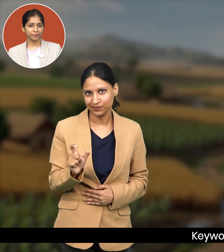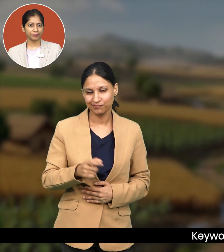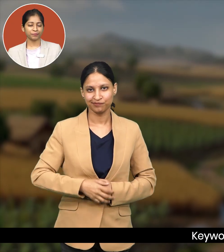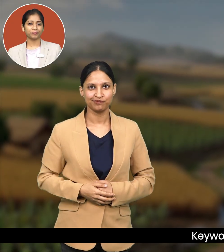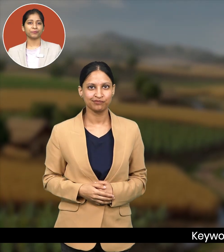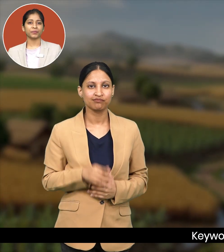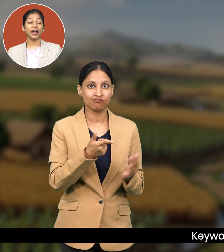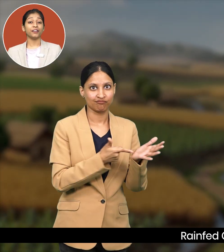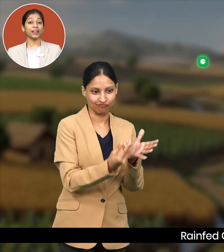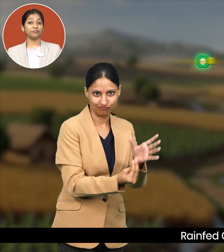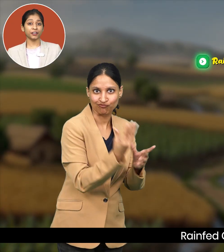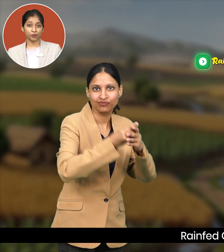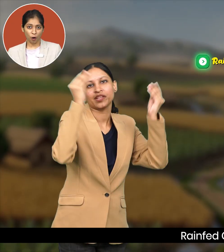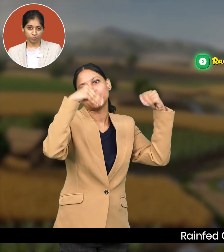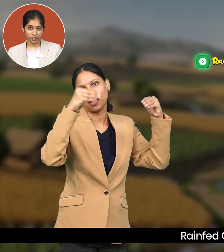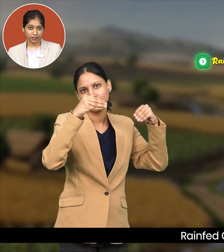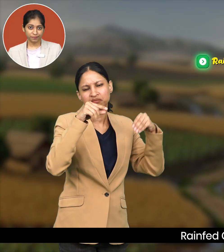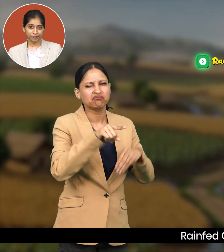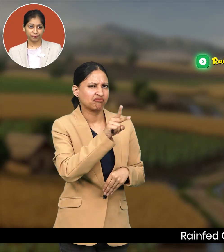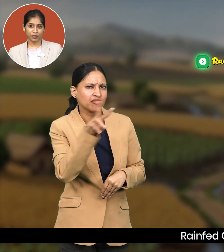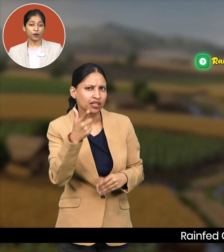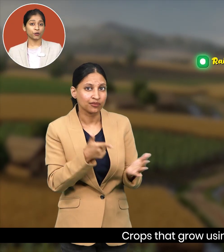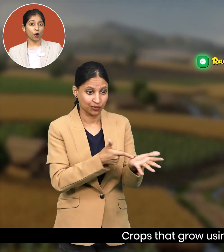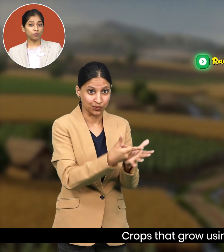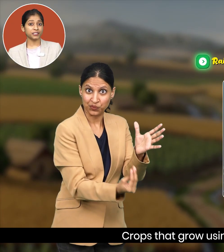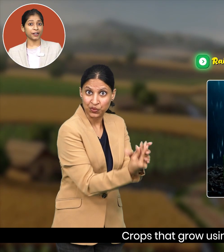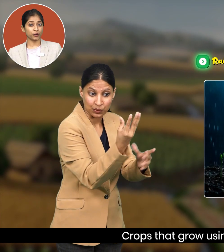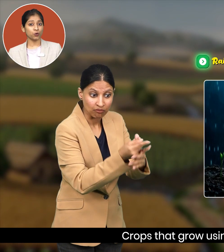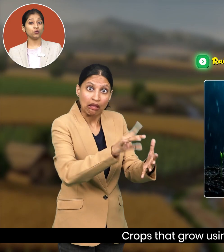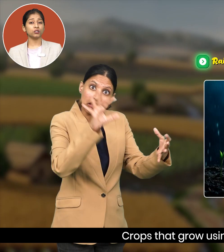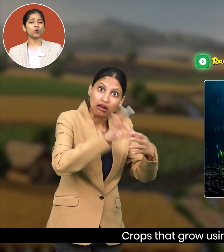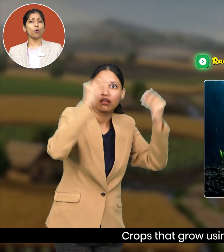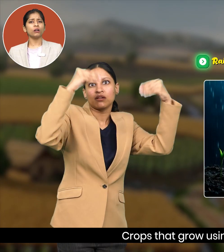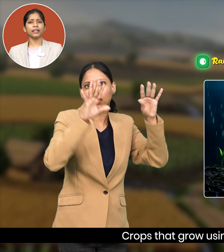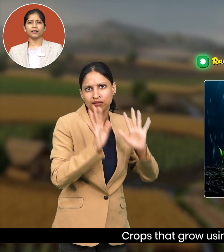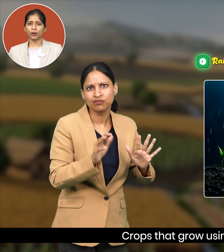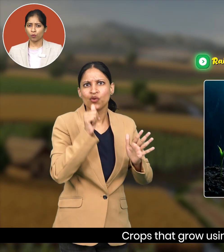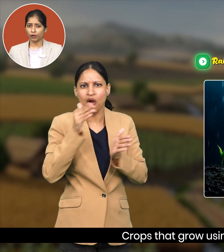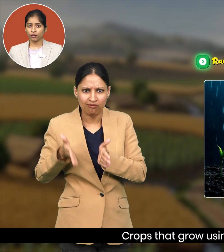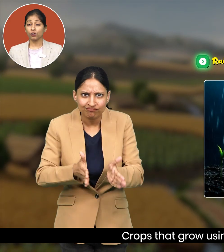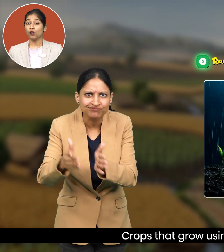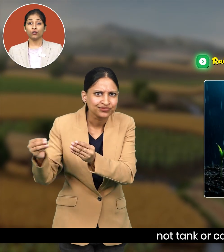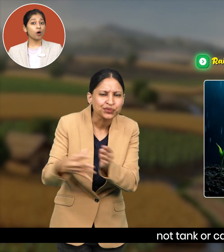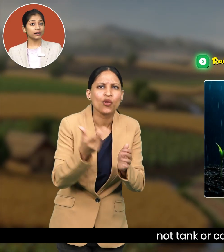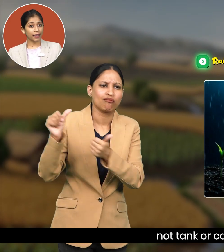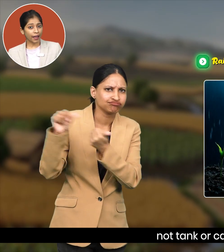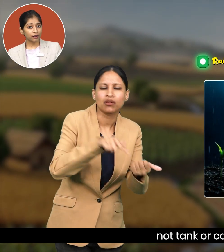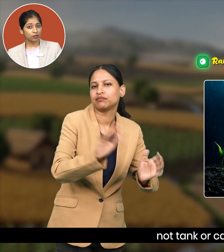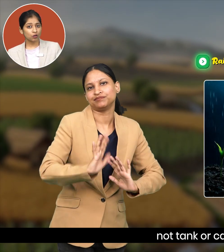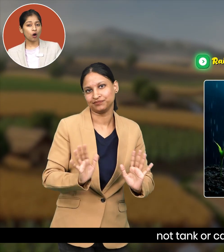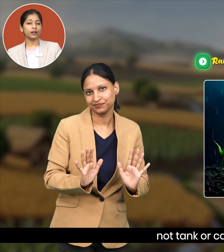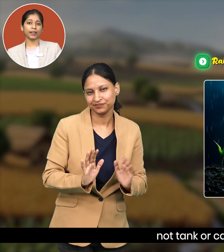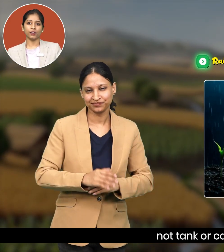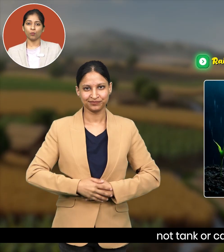Keywords: rain-fed crops, crops that grow using only rainwater, not